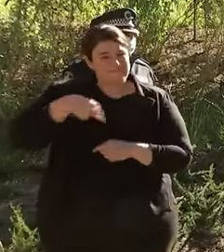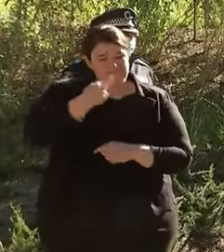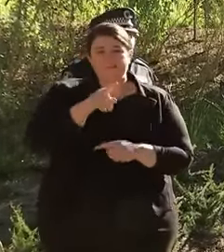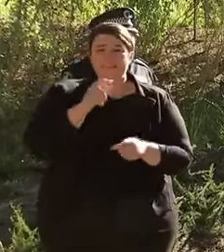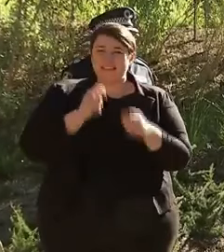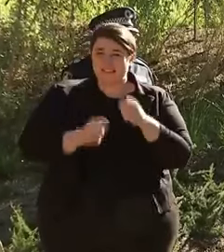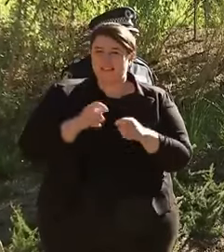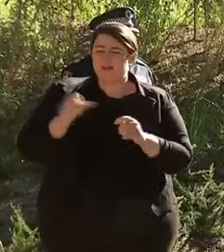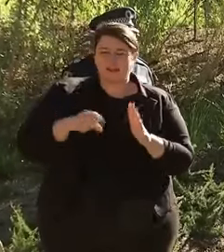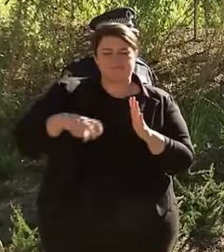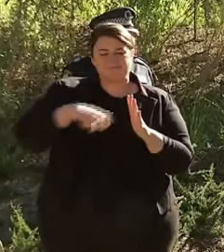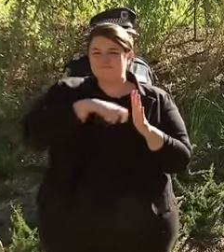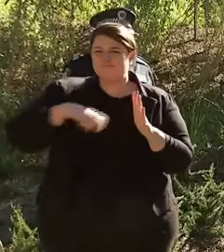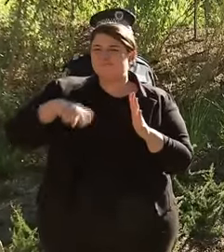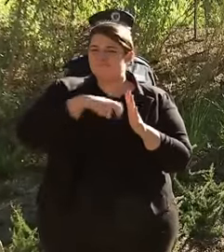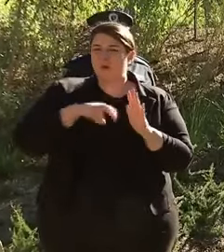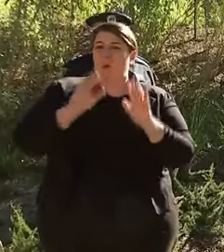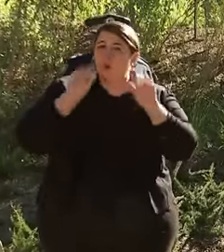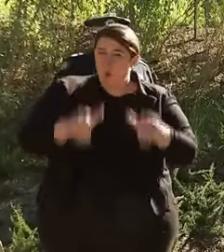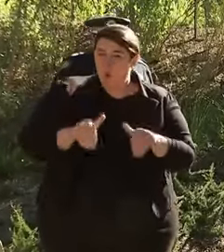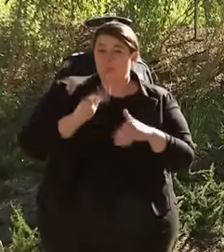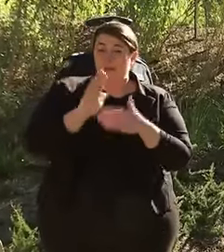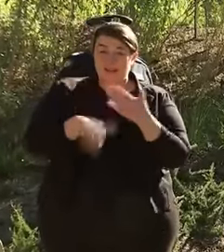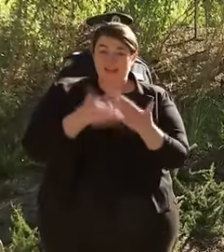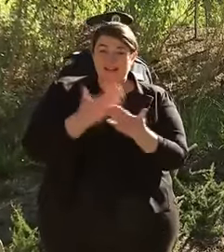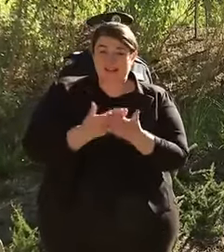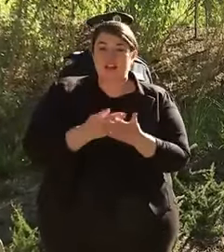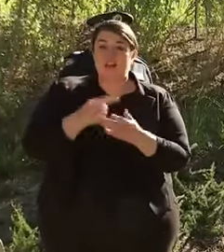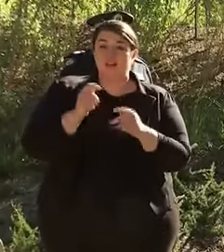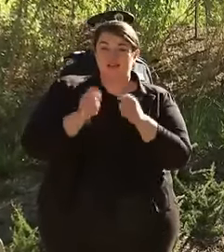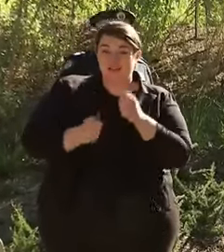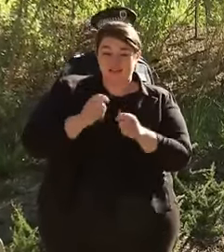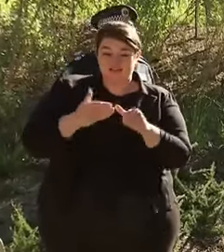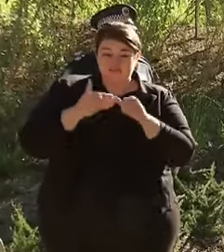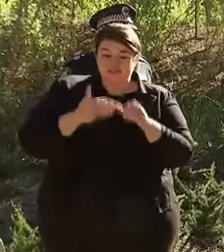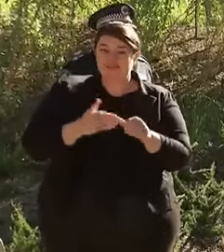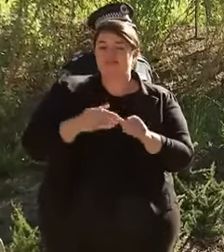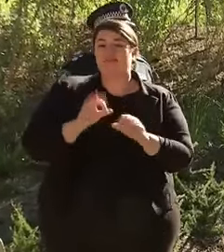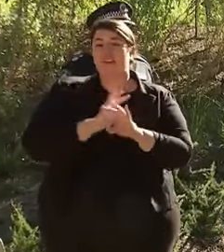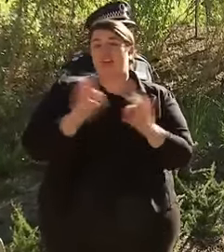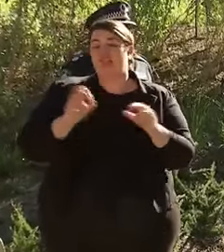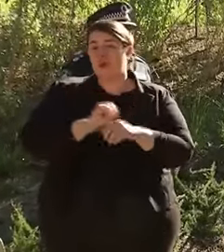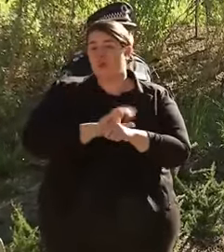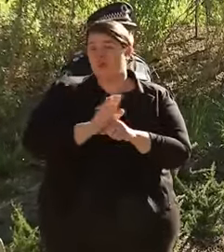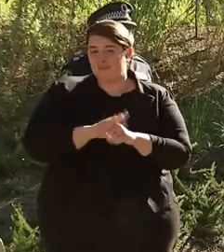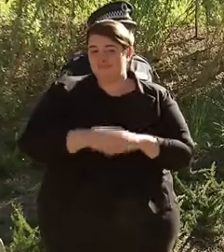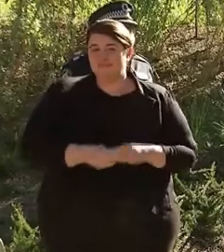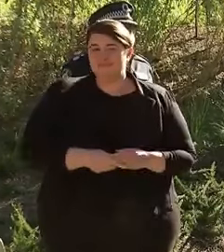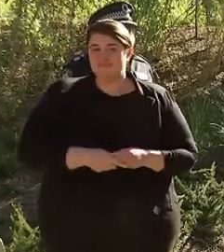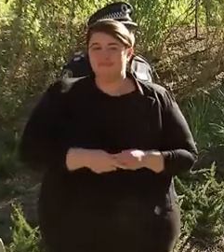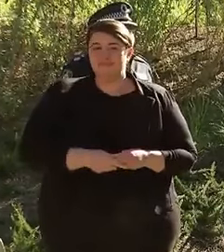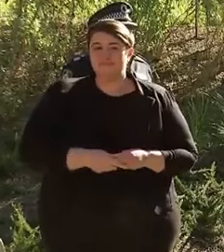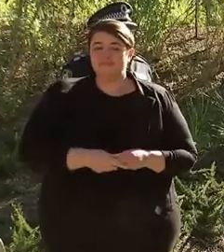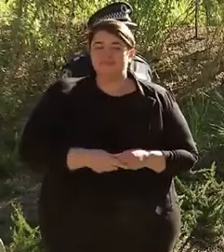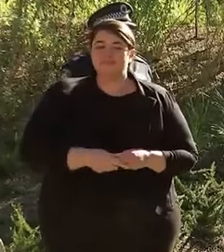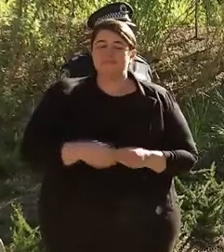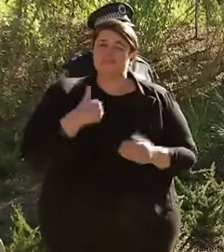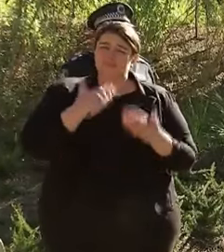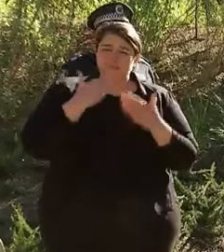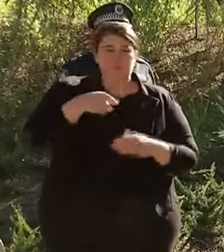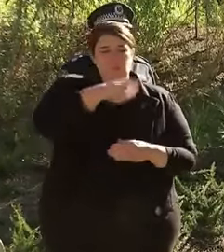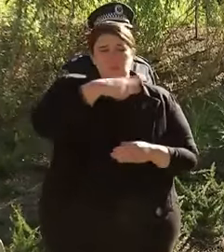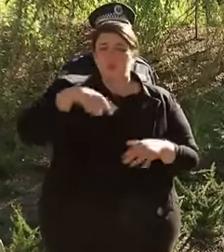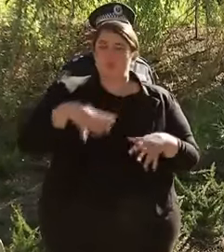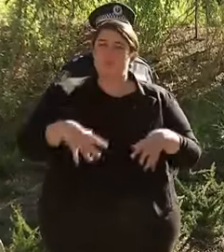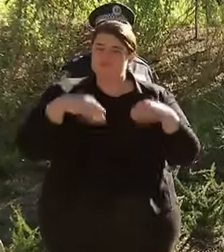you have to stay isolated until you get advice to the contrary. I want to thank everybody for accepting the government's decision yesterday in